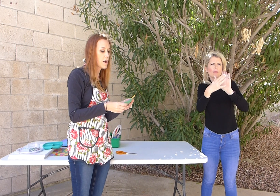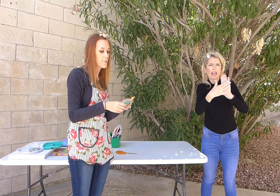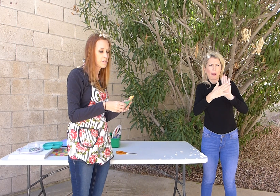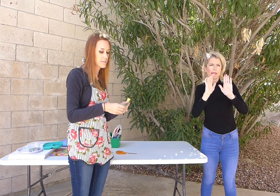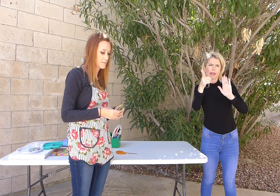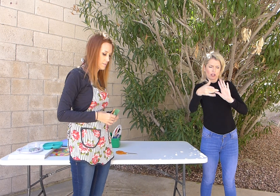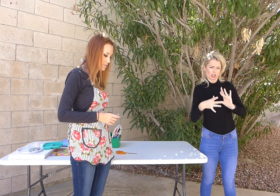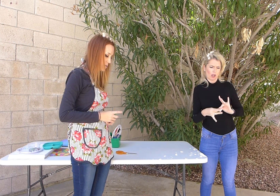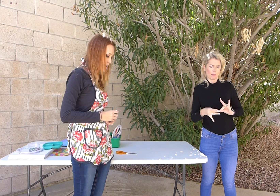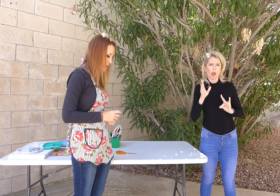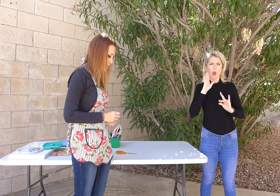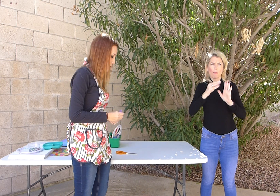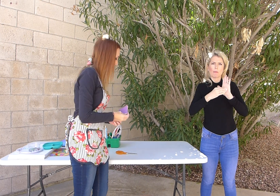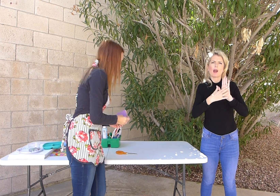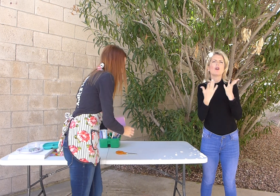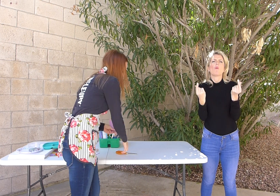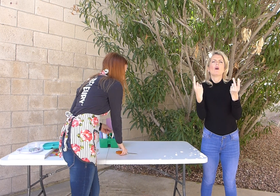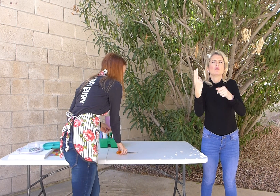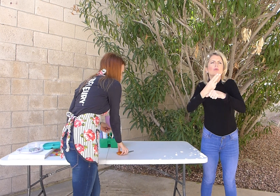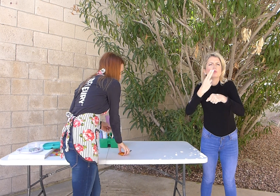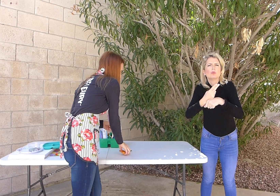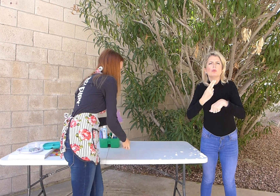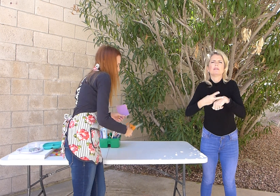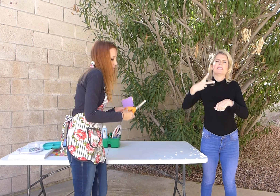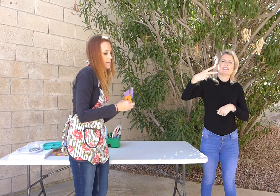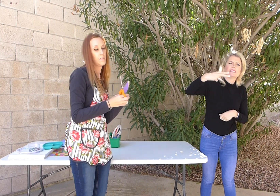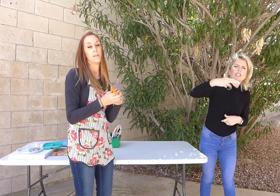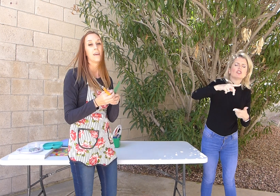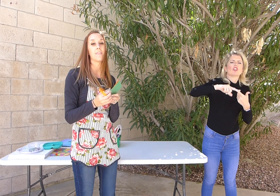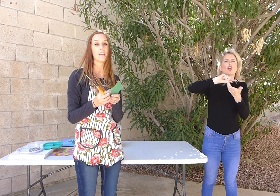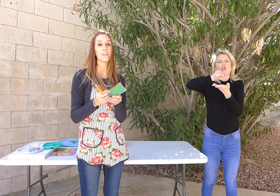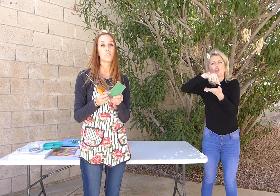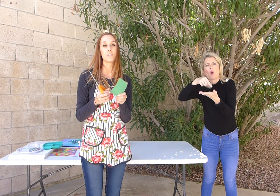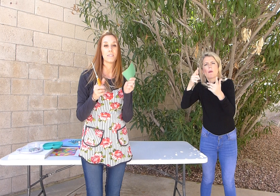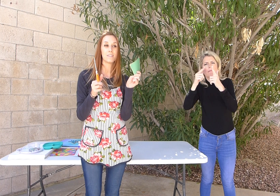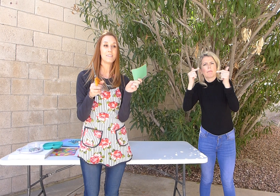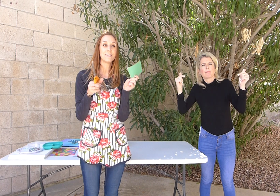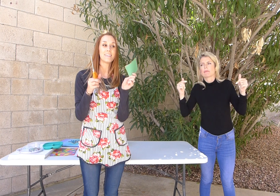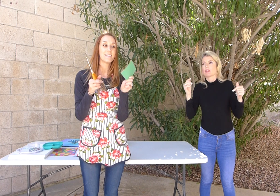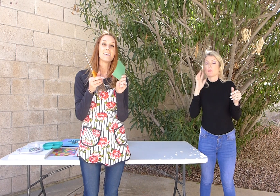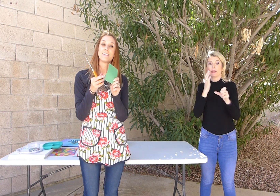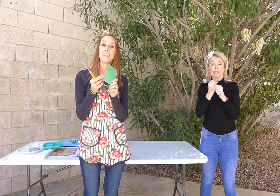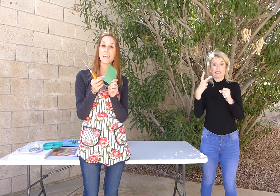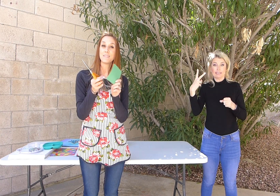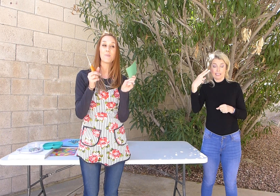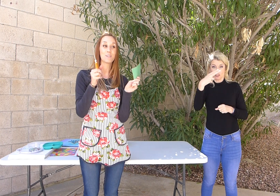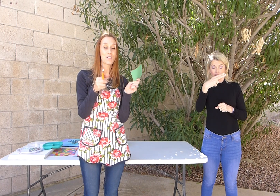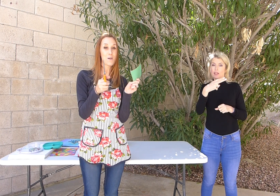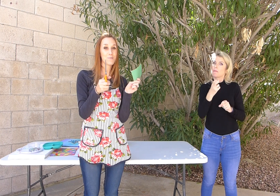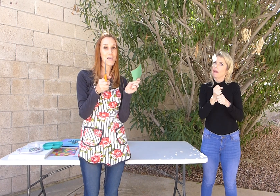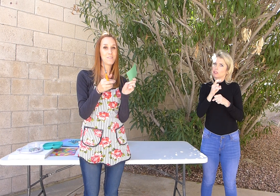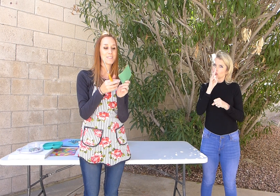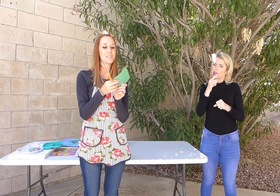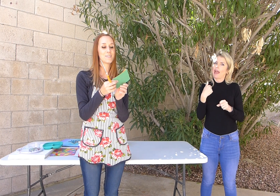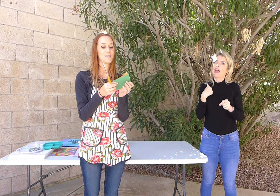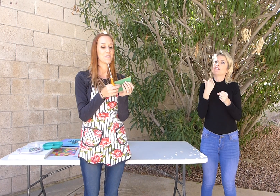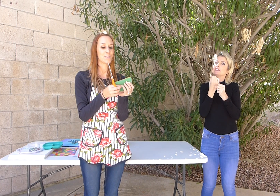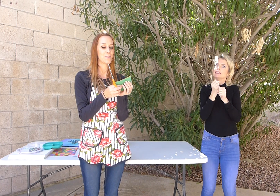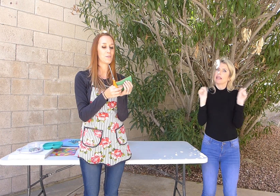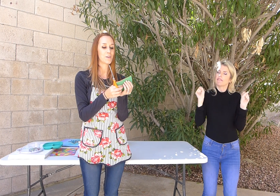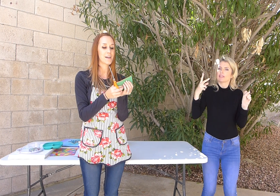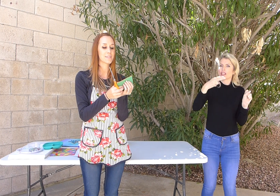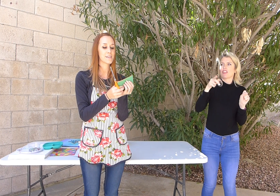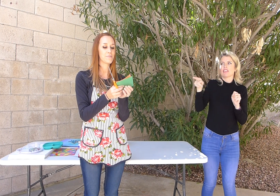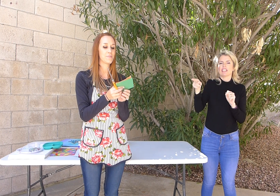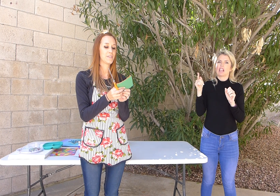down in the comments so that you know those beforehand. And then get your scissors. Kids, make sure you have safety scissors. These